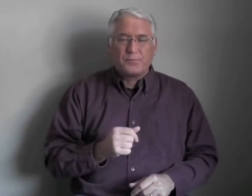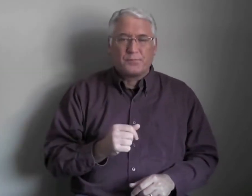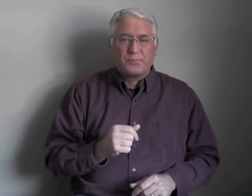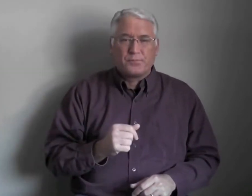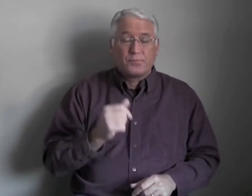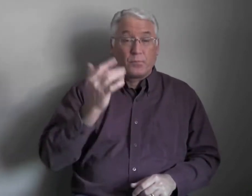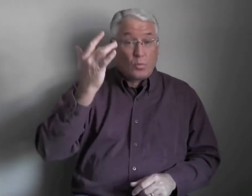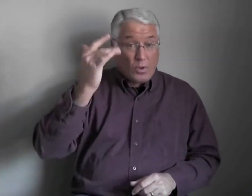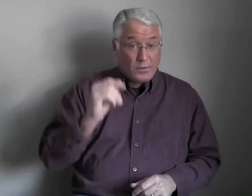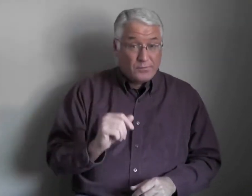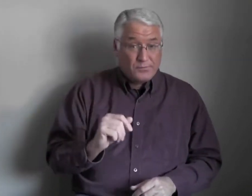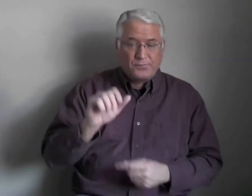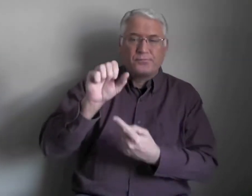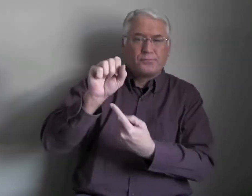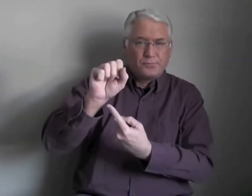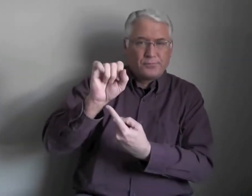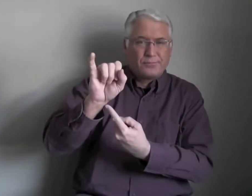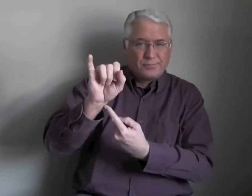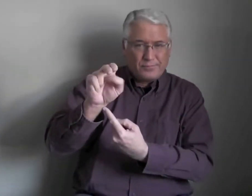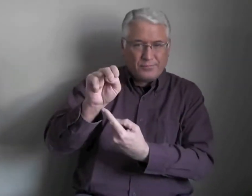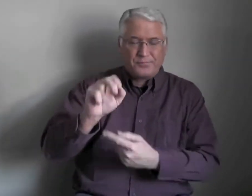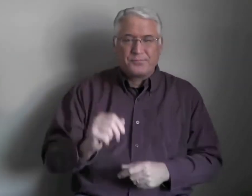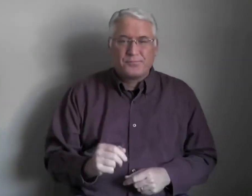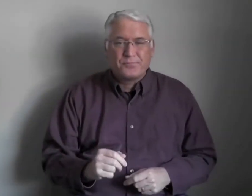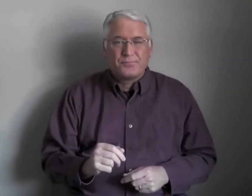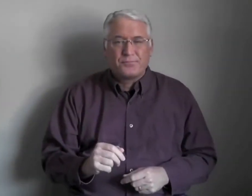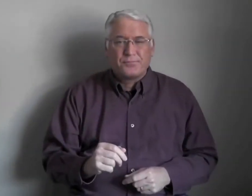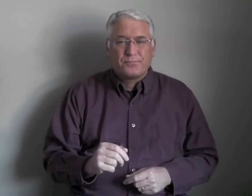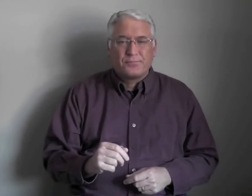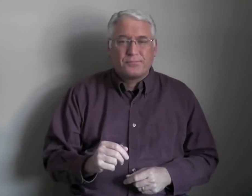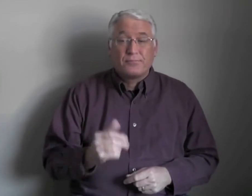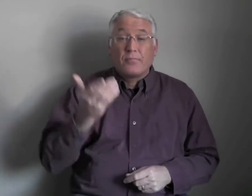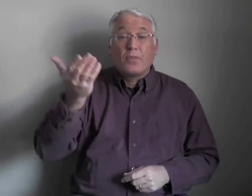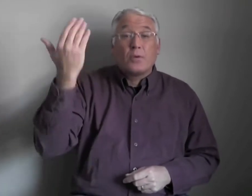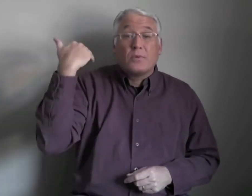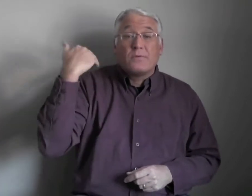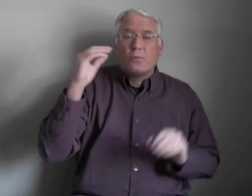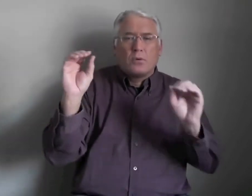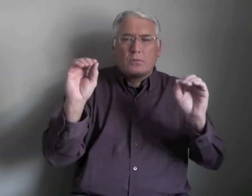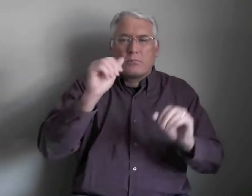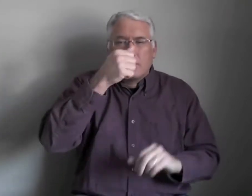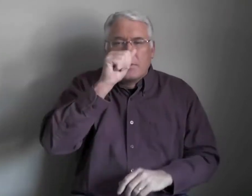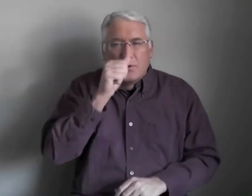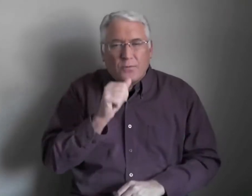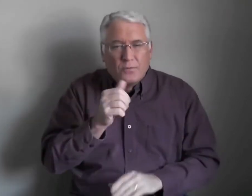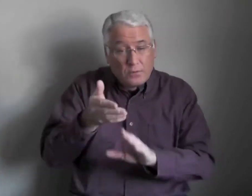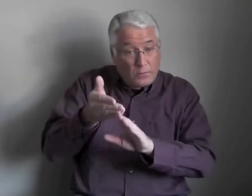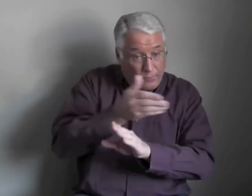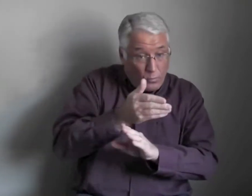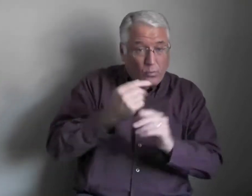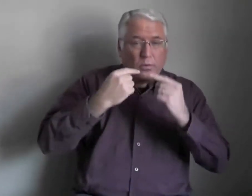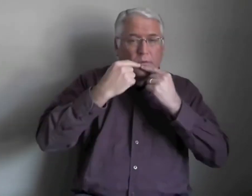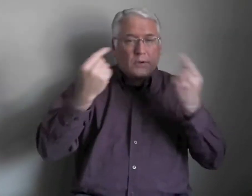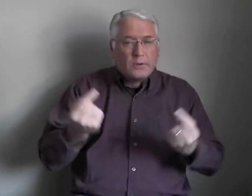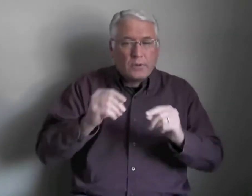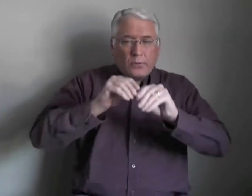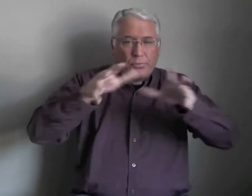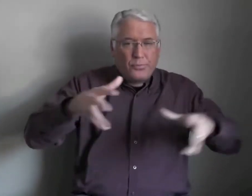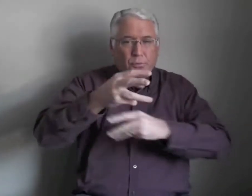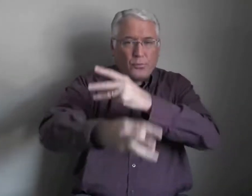suffer. Well, why is that? Sin. Before, there was no suffering. And then